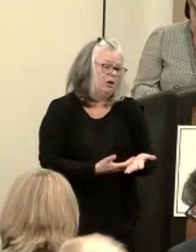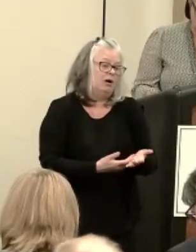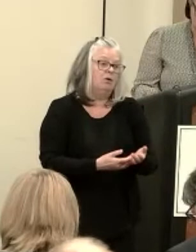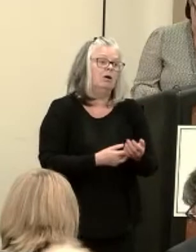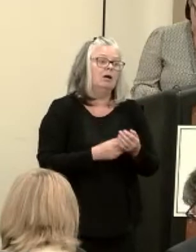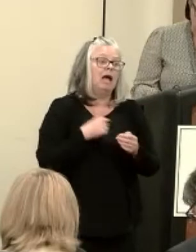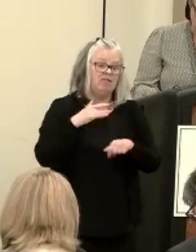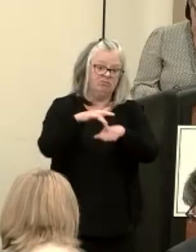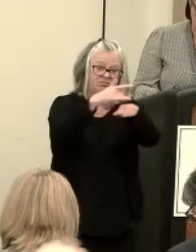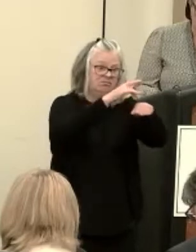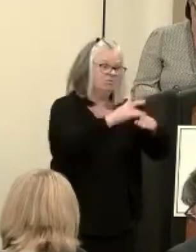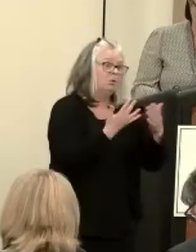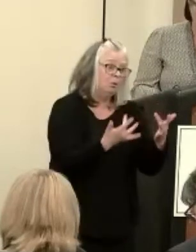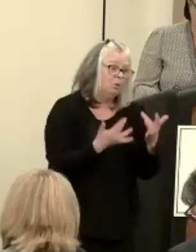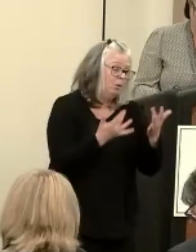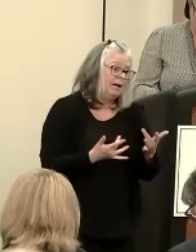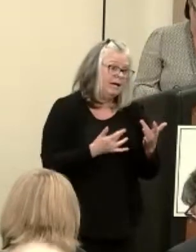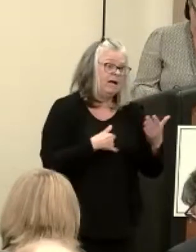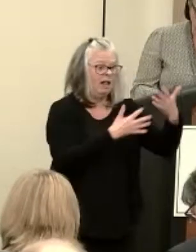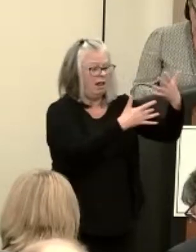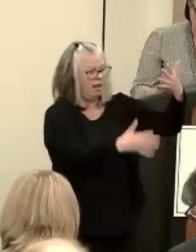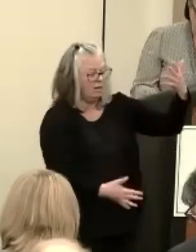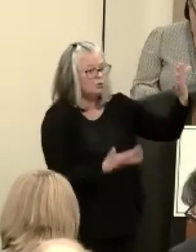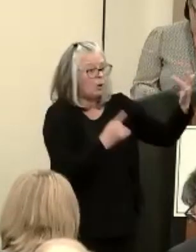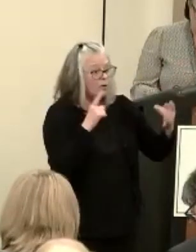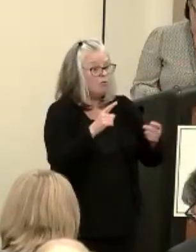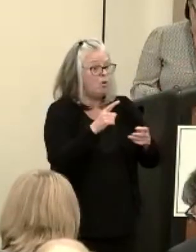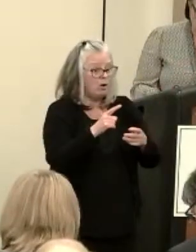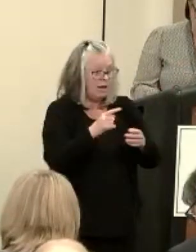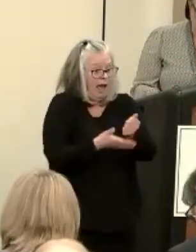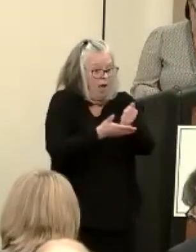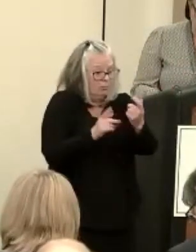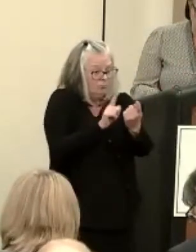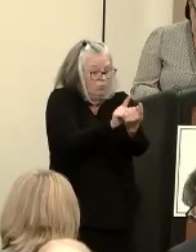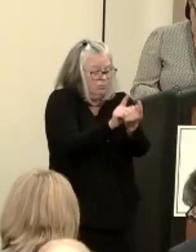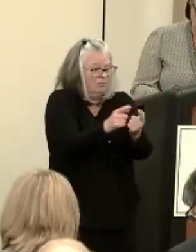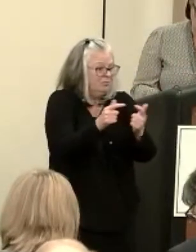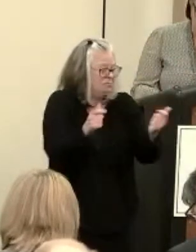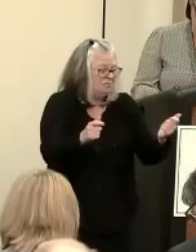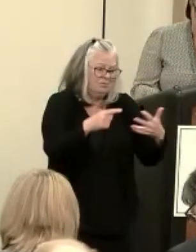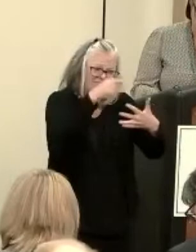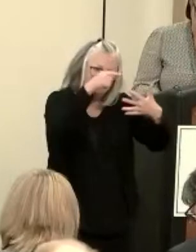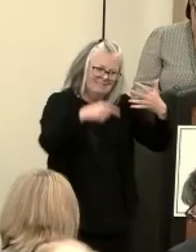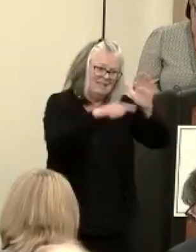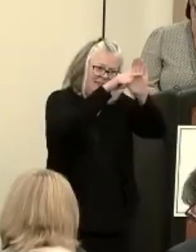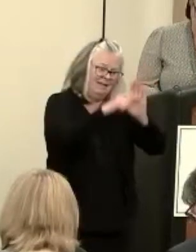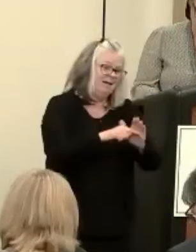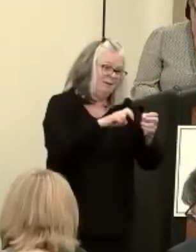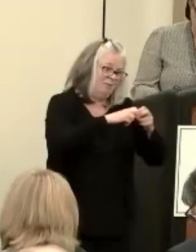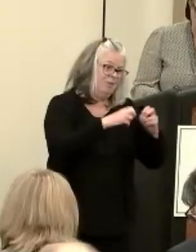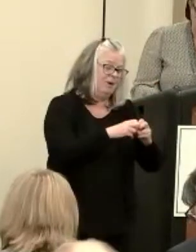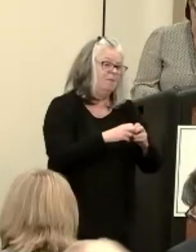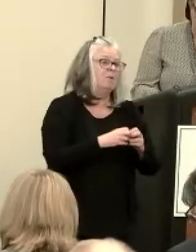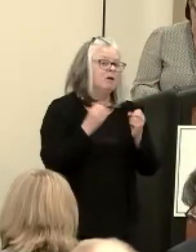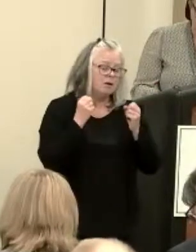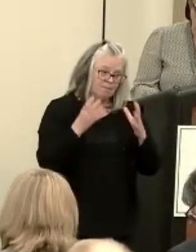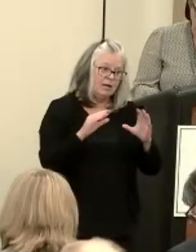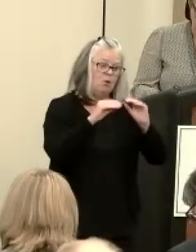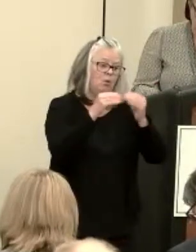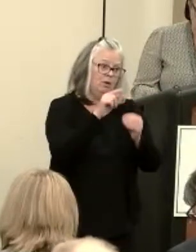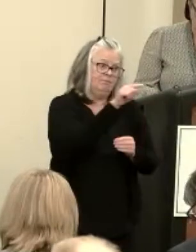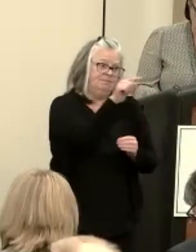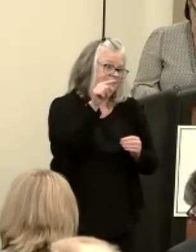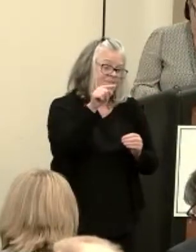wait lists, and limited continuity of care. Many more community-based organizations faced critically high staff